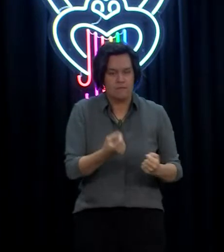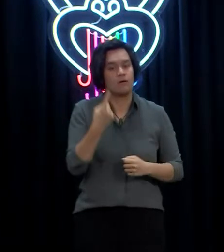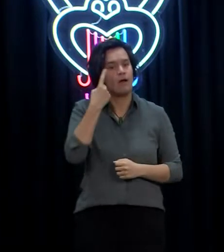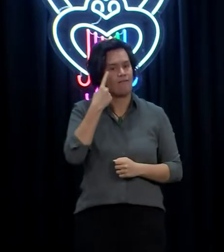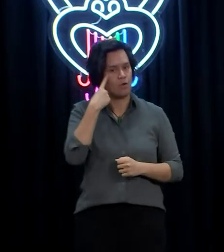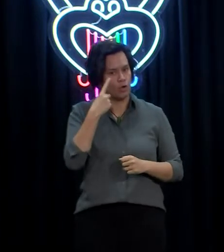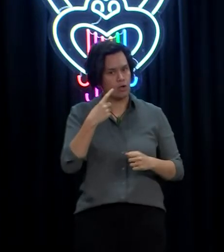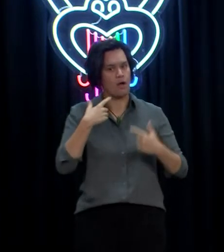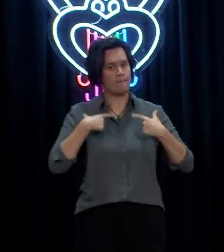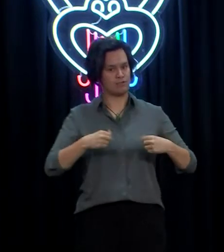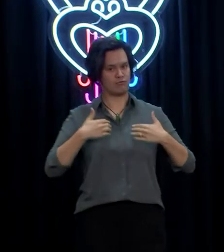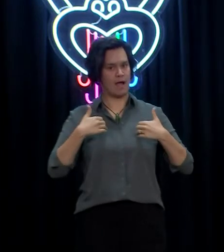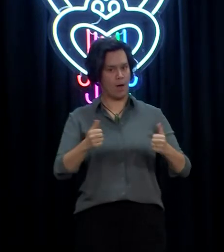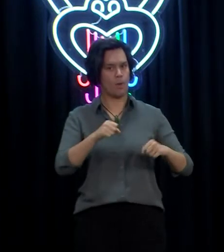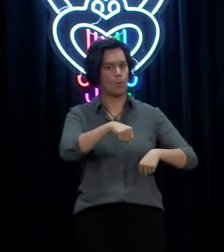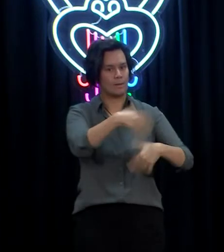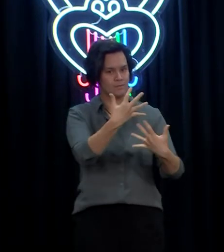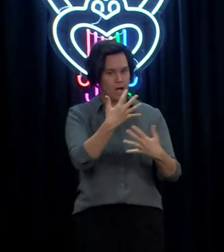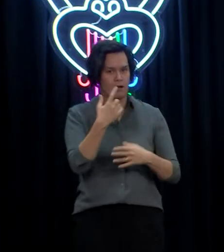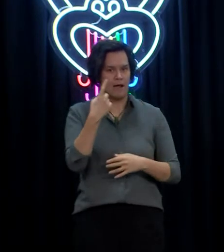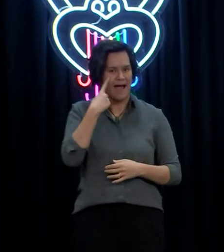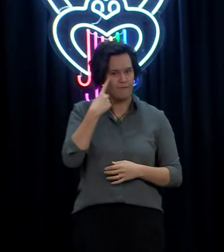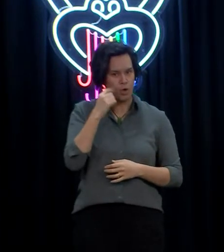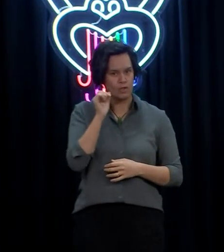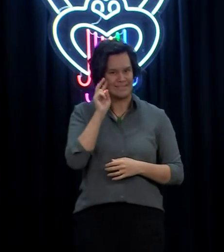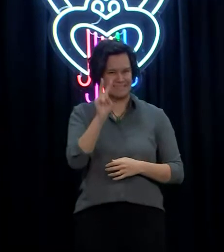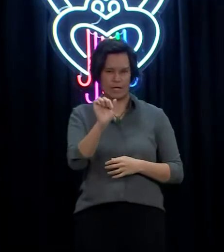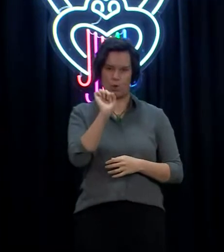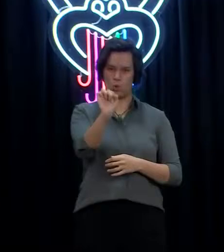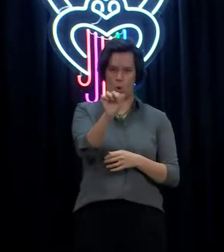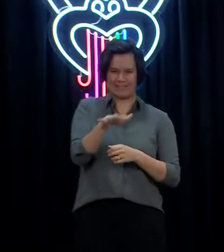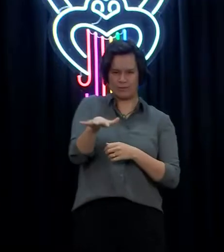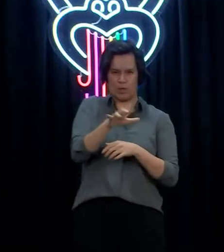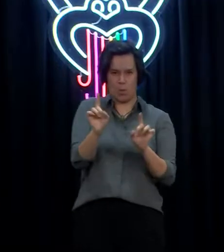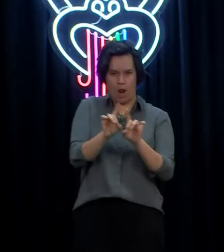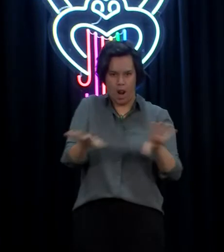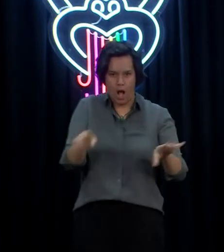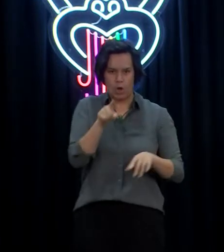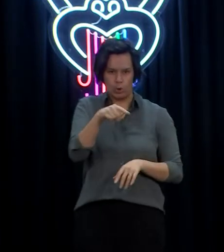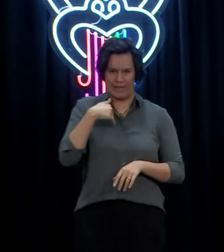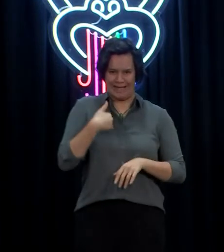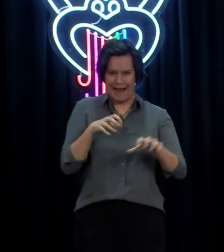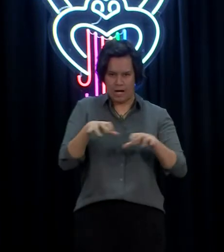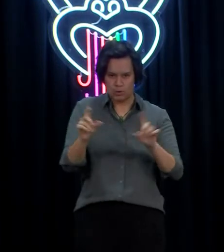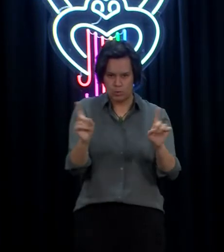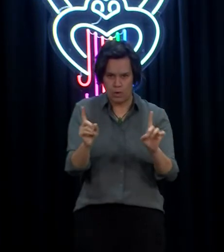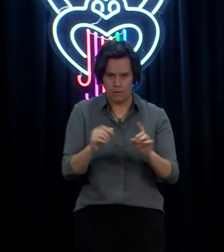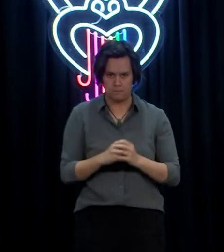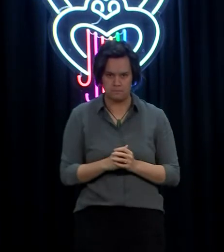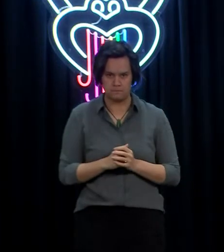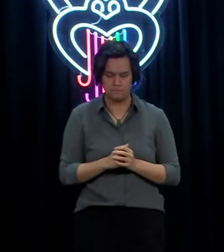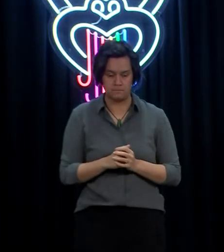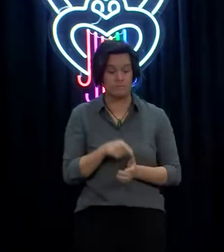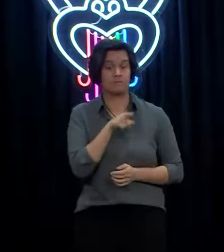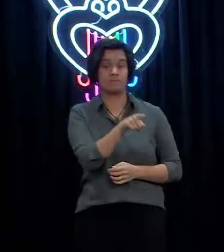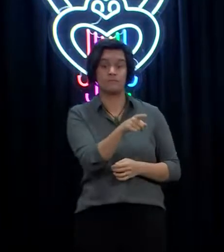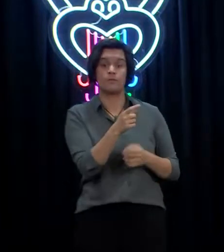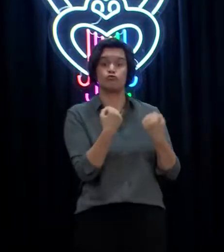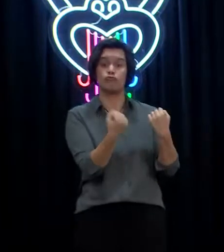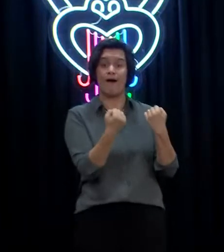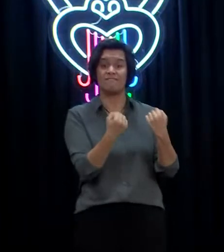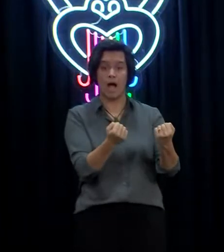vary depending on the nature of the exposure at that location. We have been advised that he wore a mask